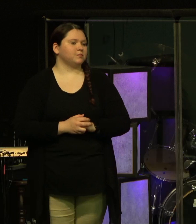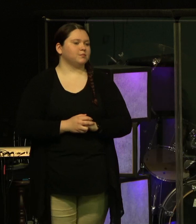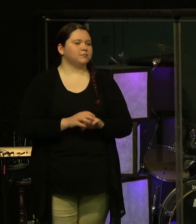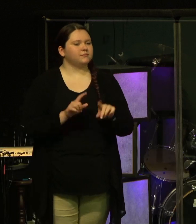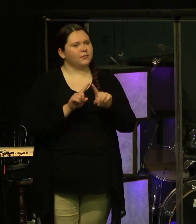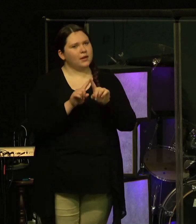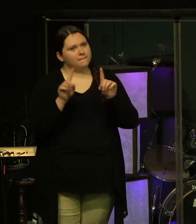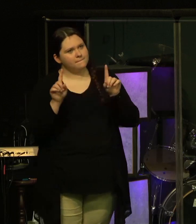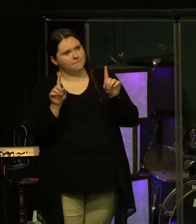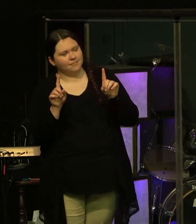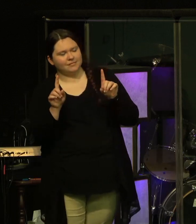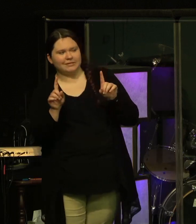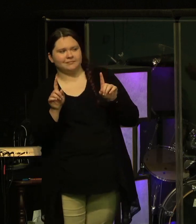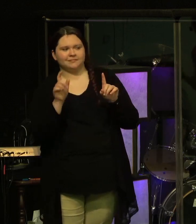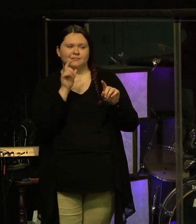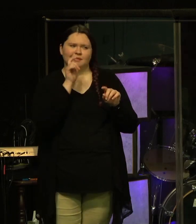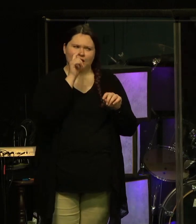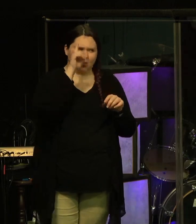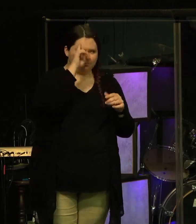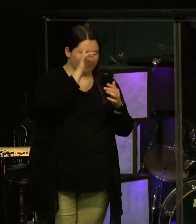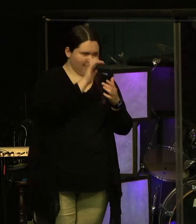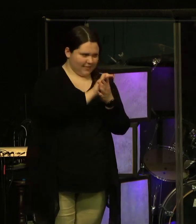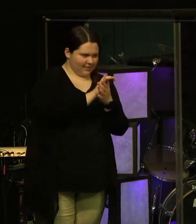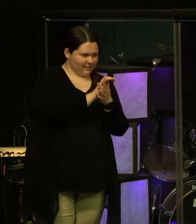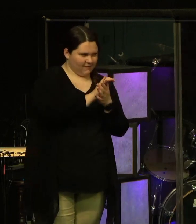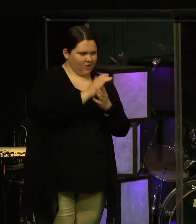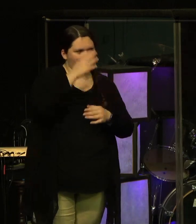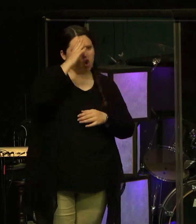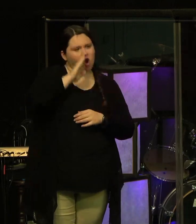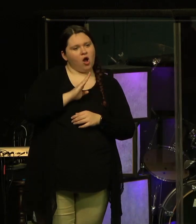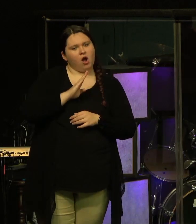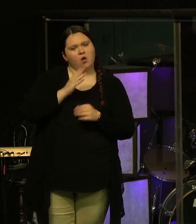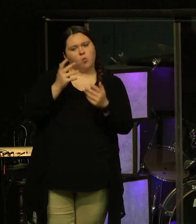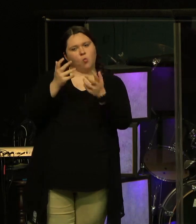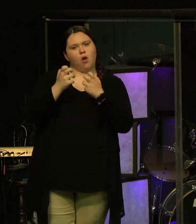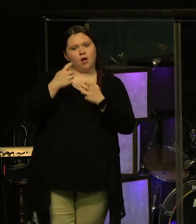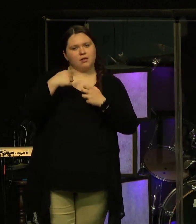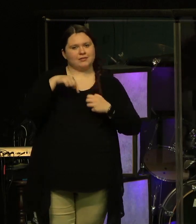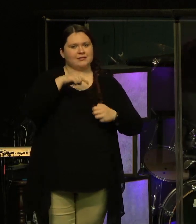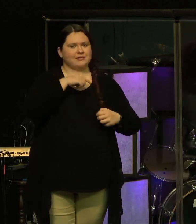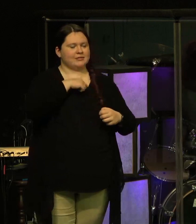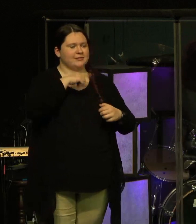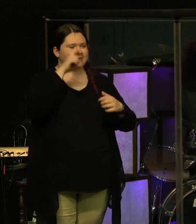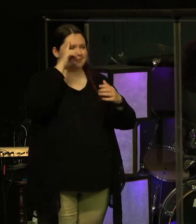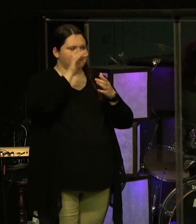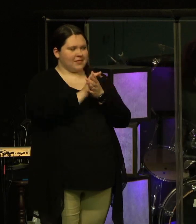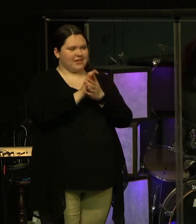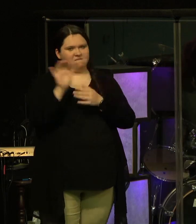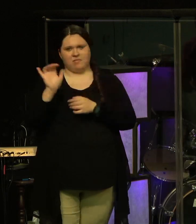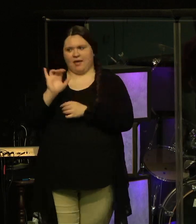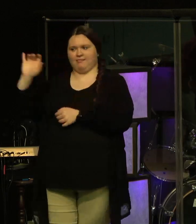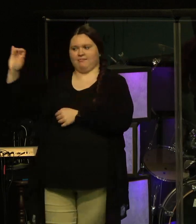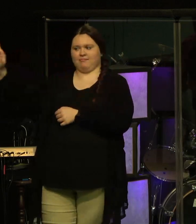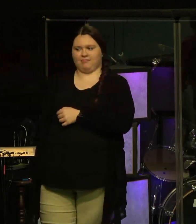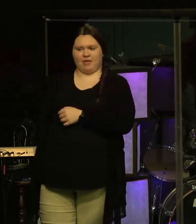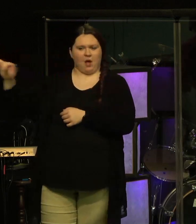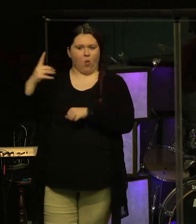But I don't believe that God intended for our believing to be like that.